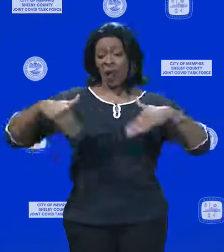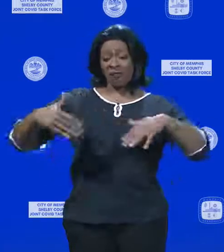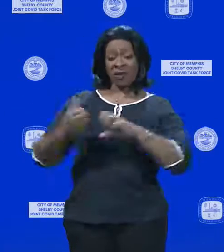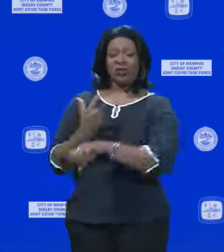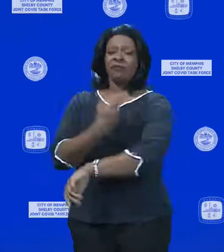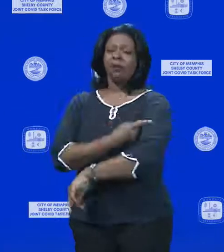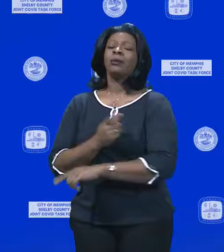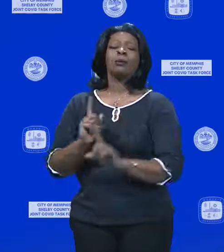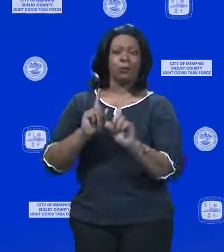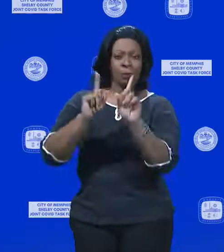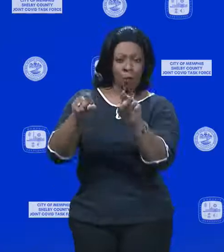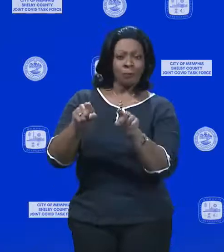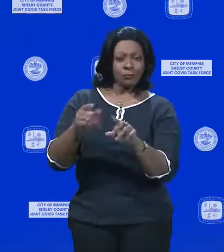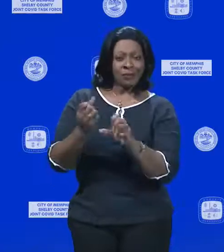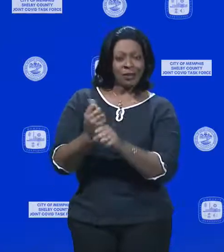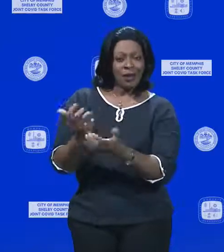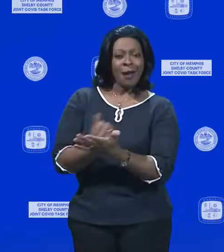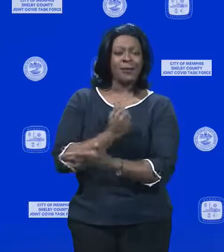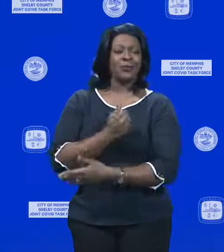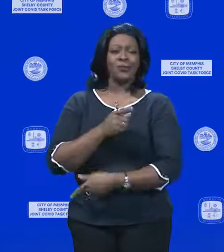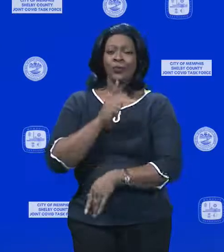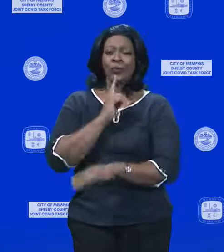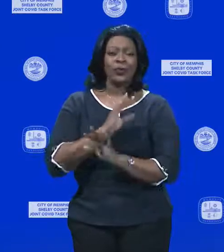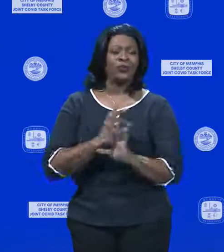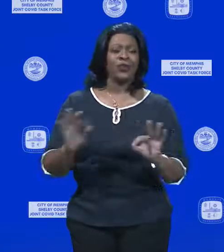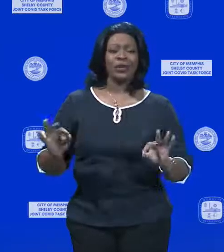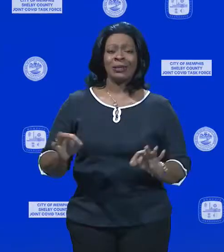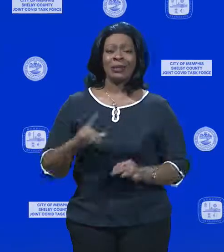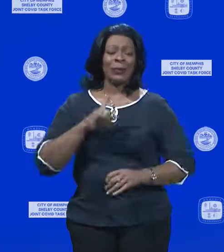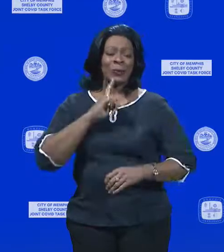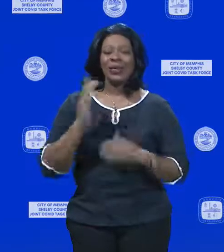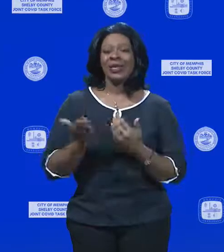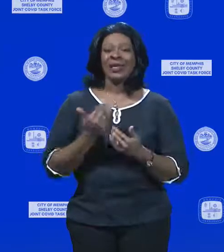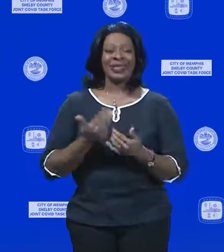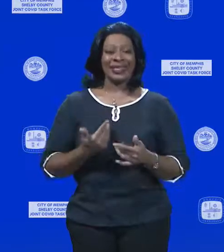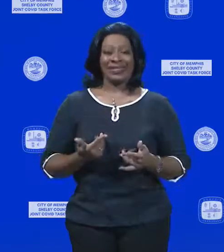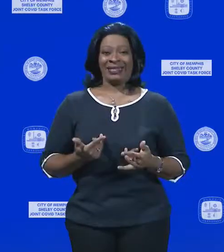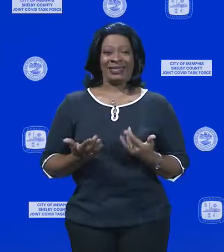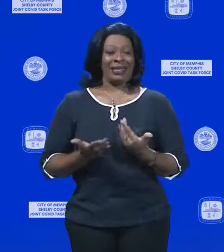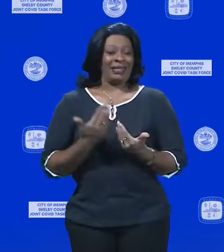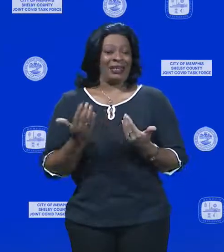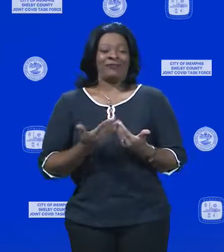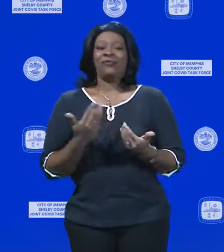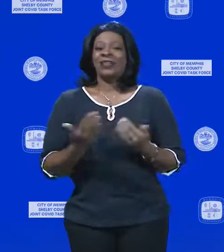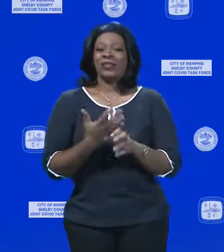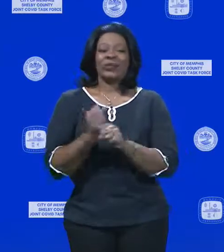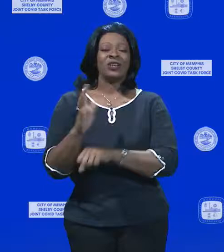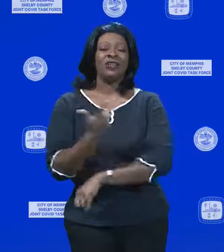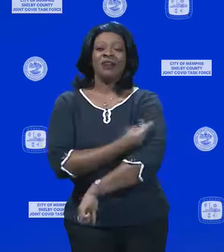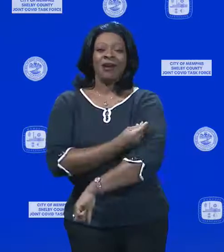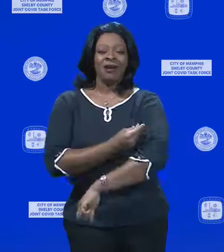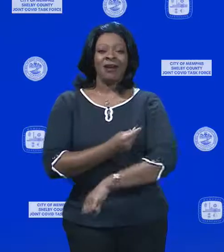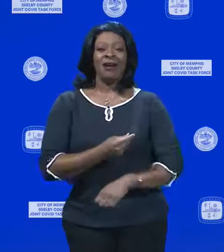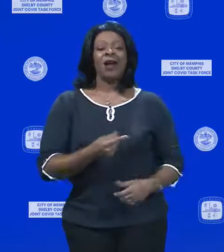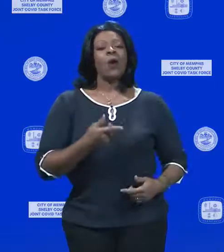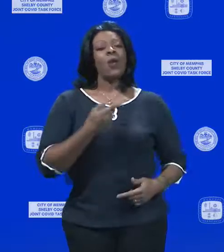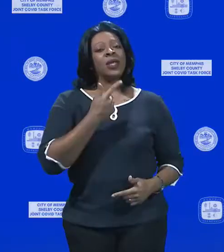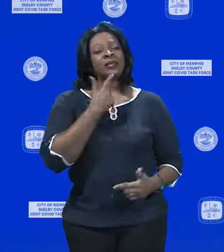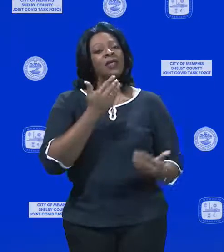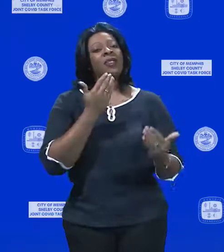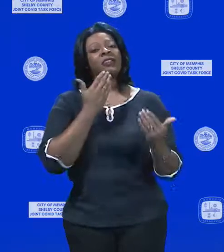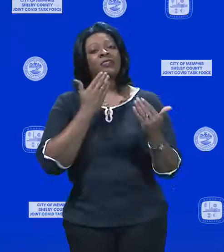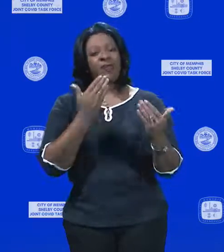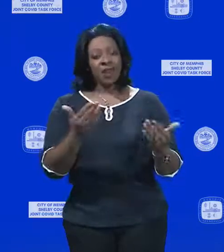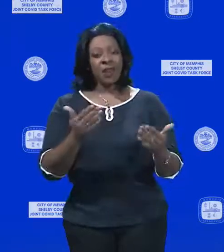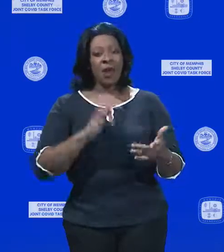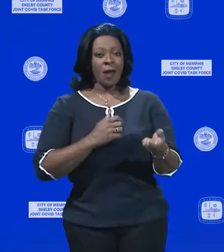to still get out there and do so. It's free, it's easy, it's convenient. And I'd also like to say a word of thanks.